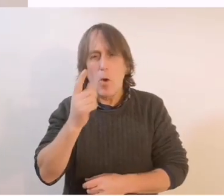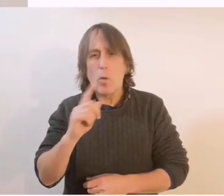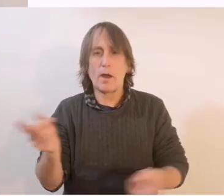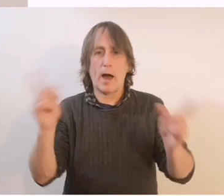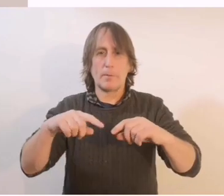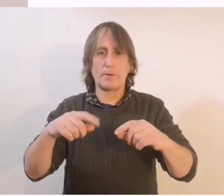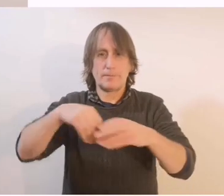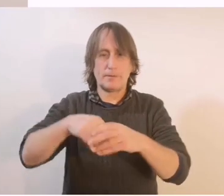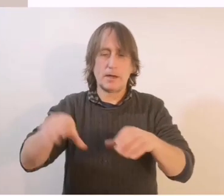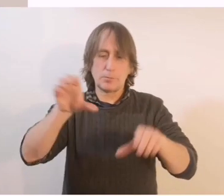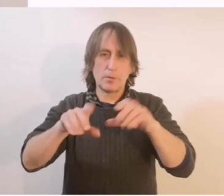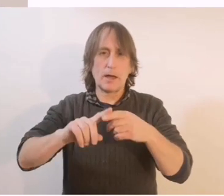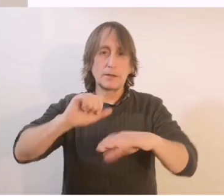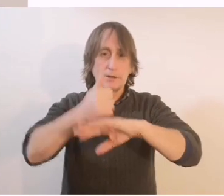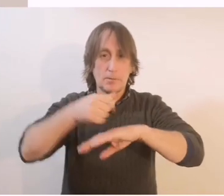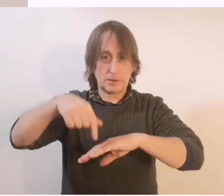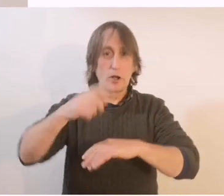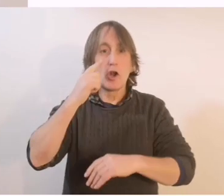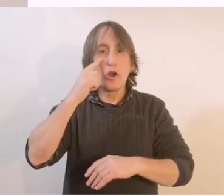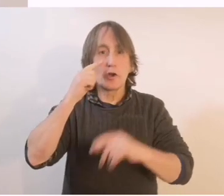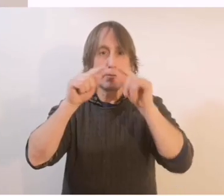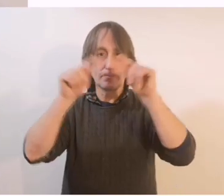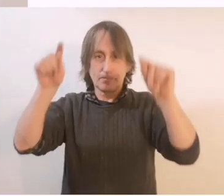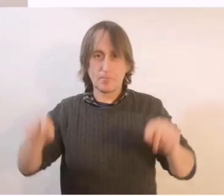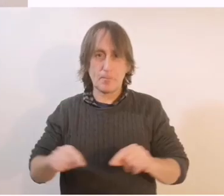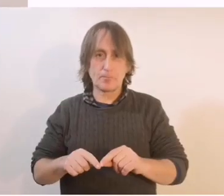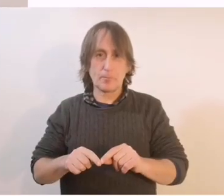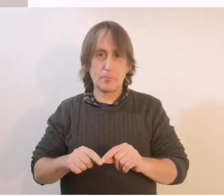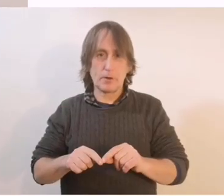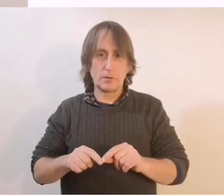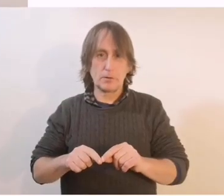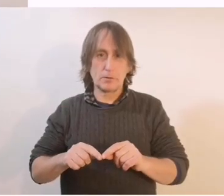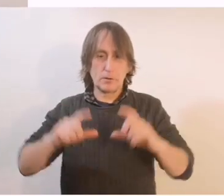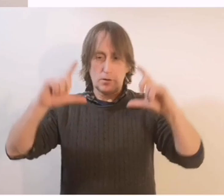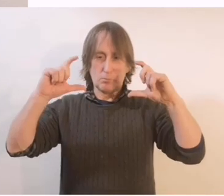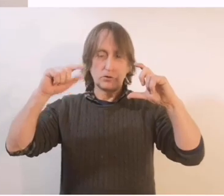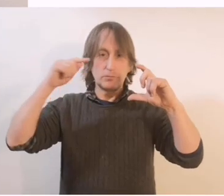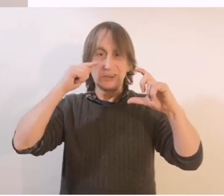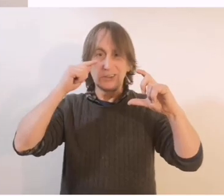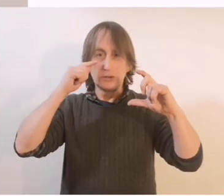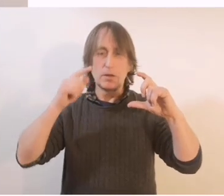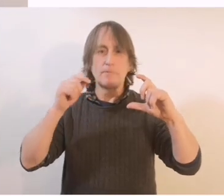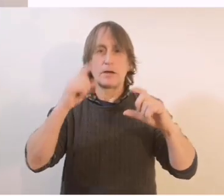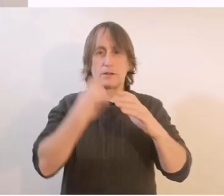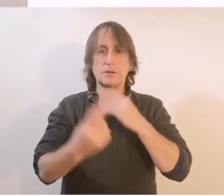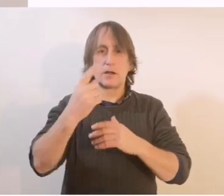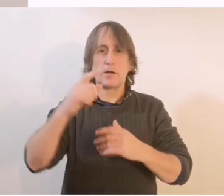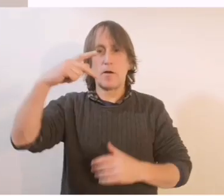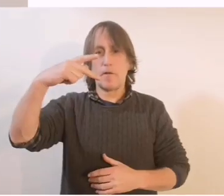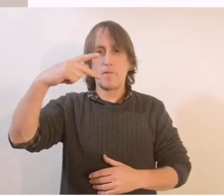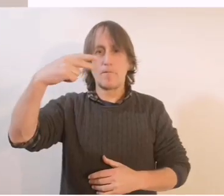what's happening in the experiment. And the setup is this. If you look at the diagram in the video, we fire a